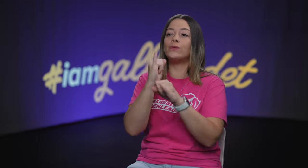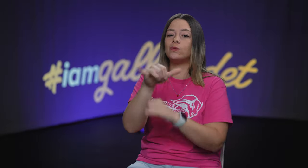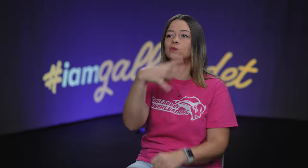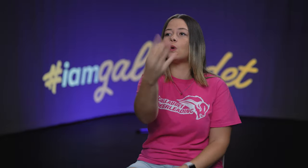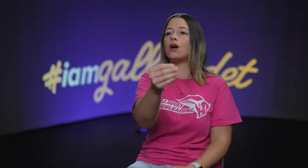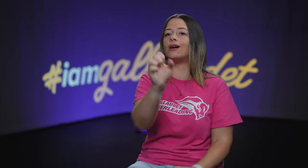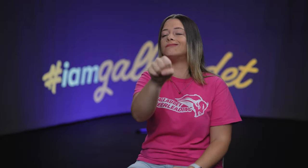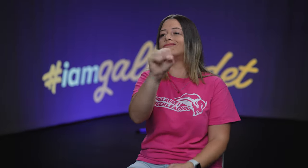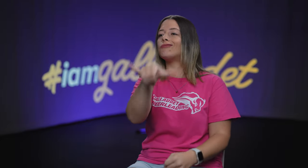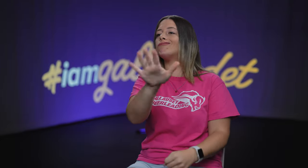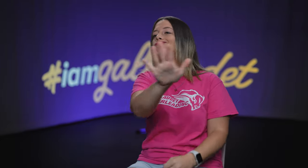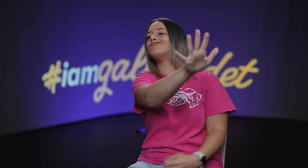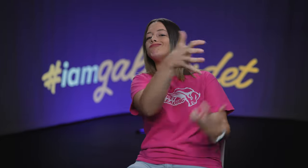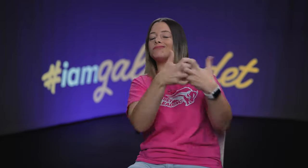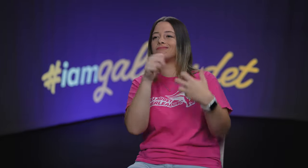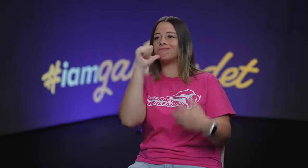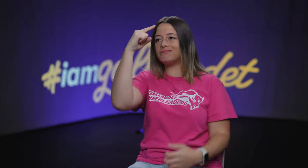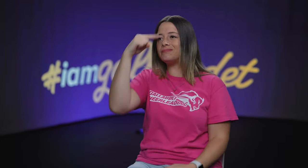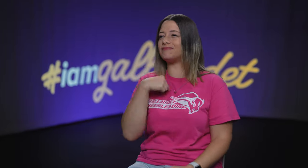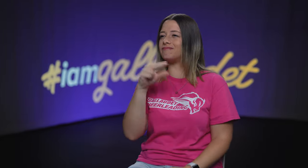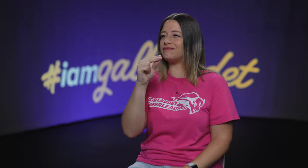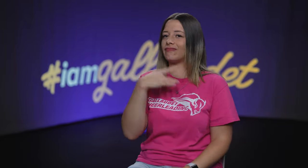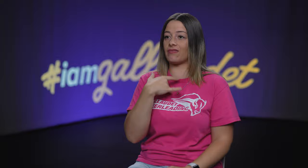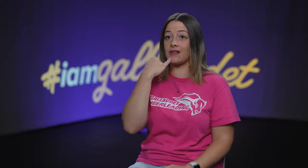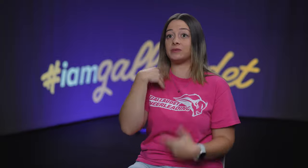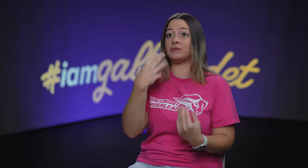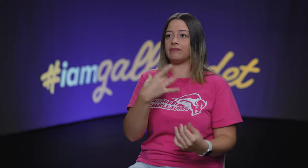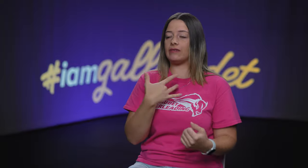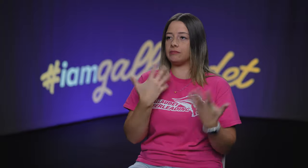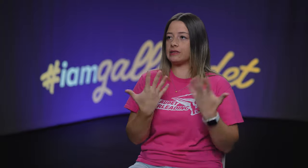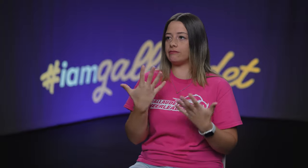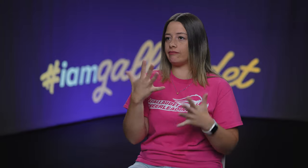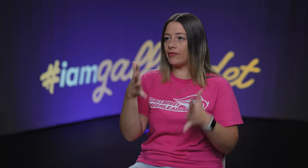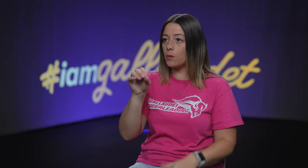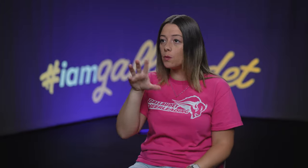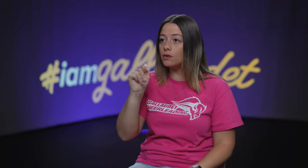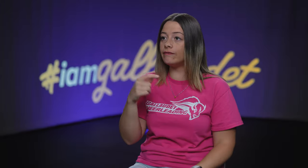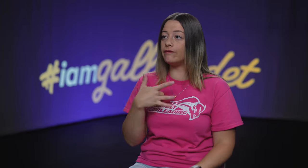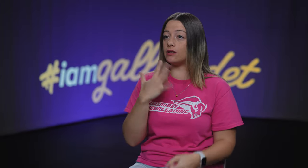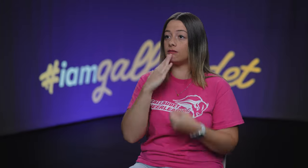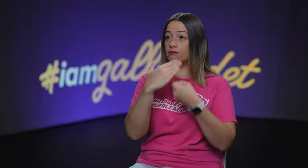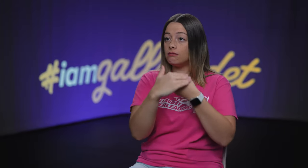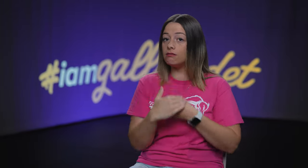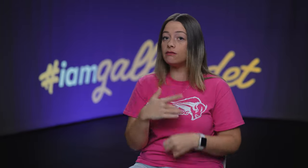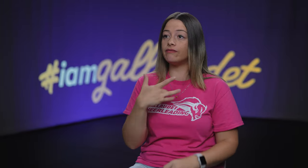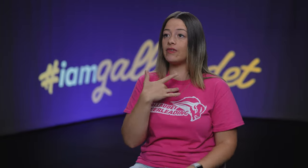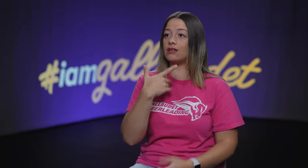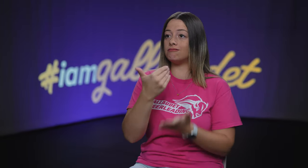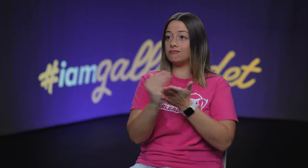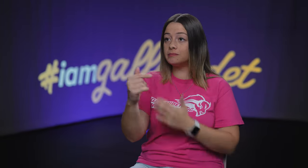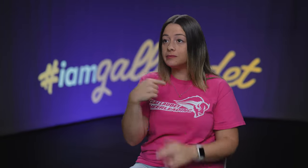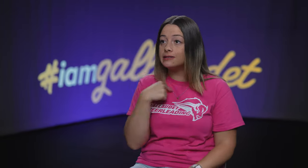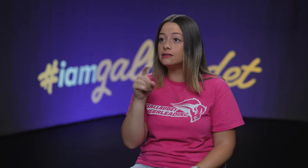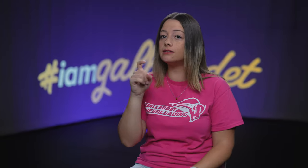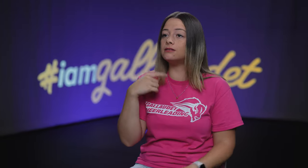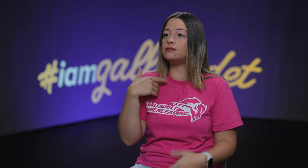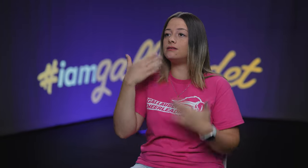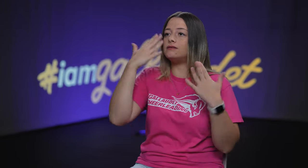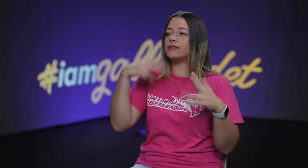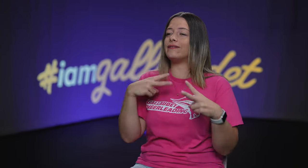deaf schools, and that was a better place for them, not me. I felt like if I went, I might be left out, put down, or rejected. I